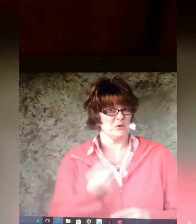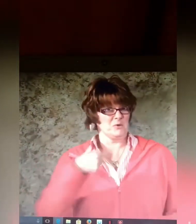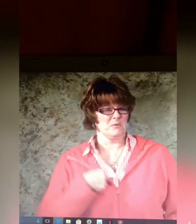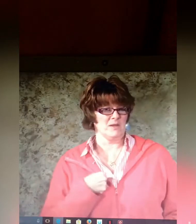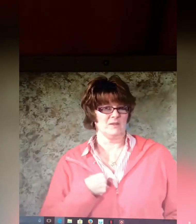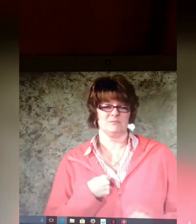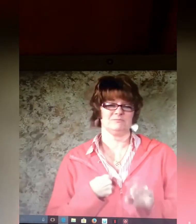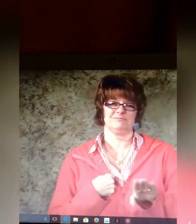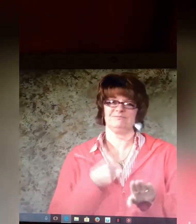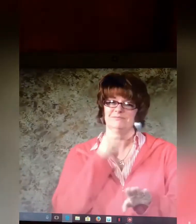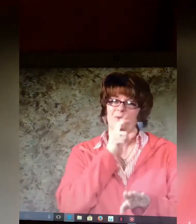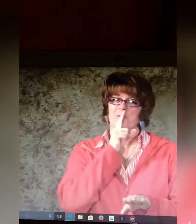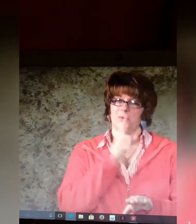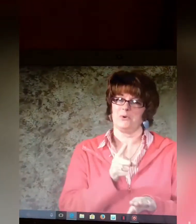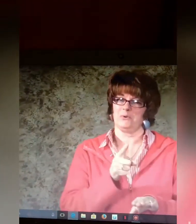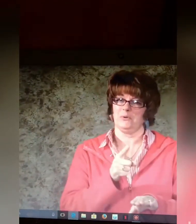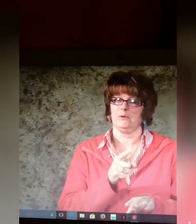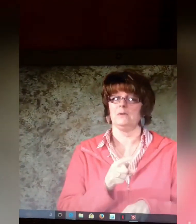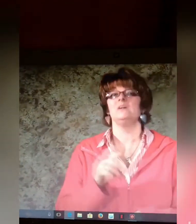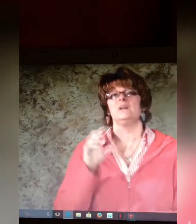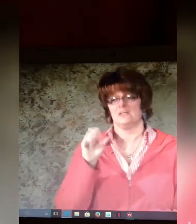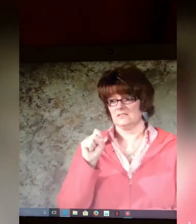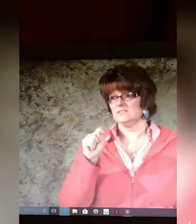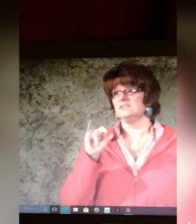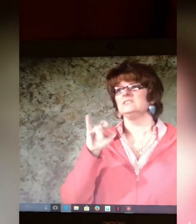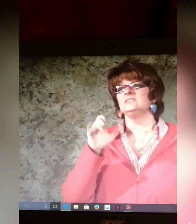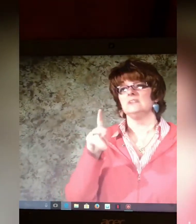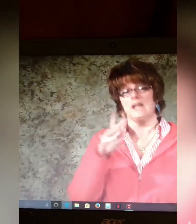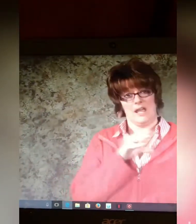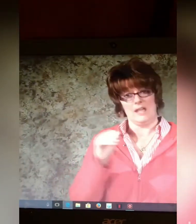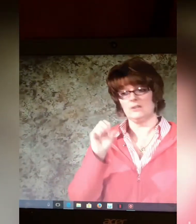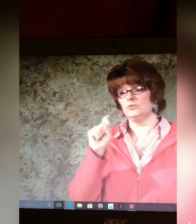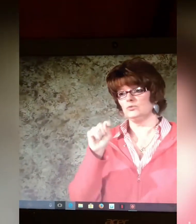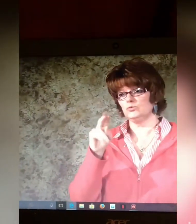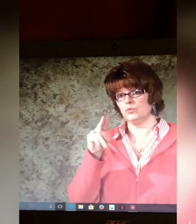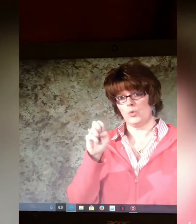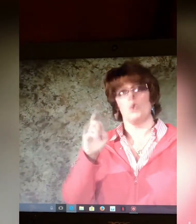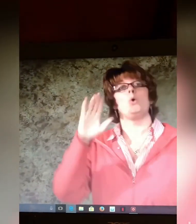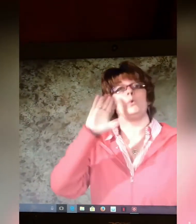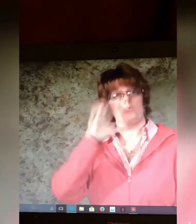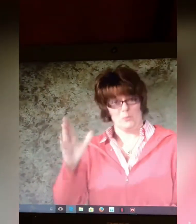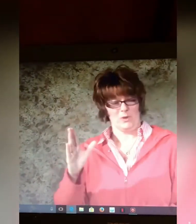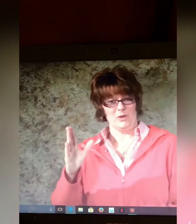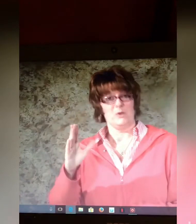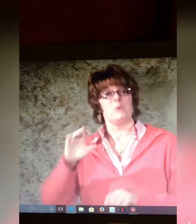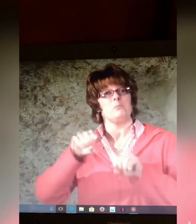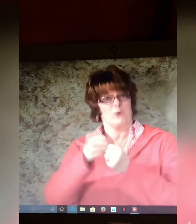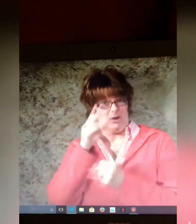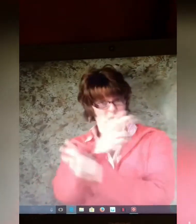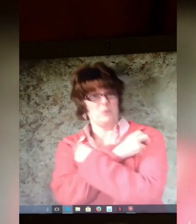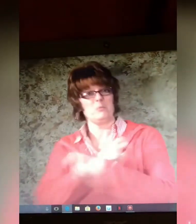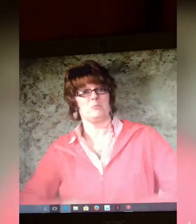you." That's not true. Sticks and stones will break your